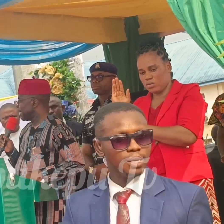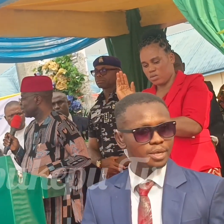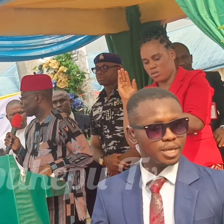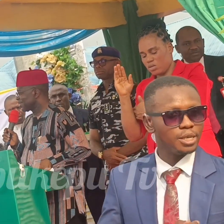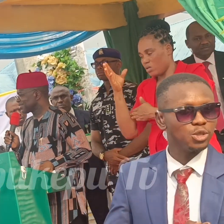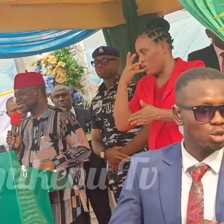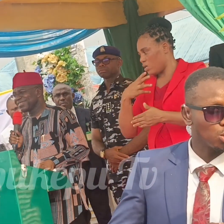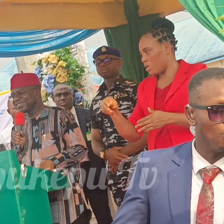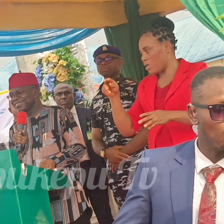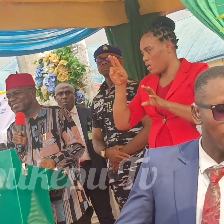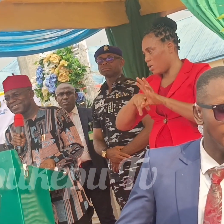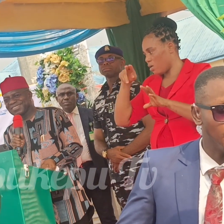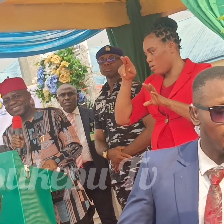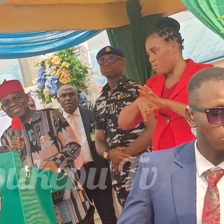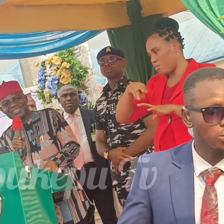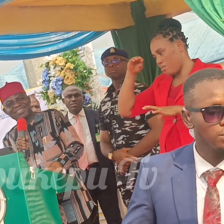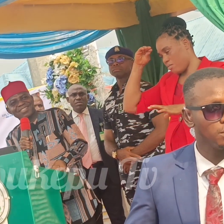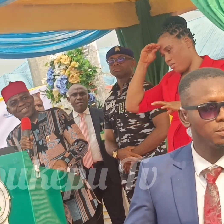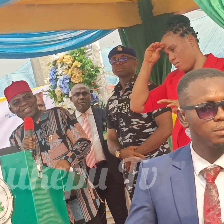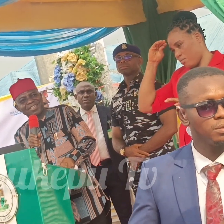a mayoress,